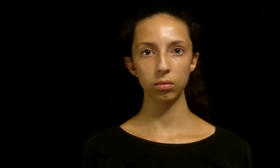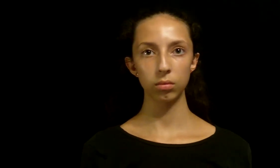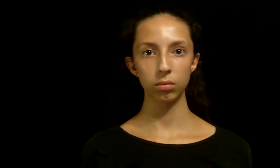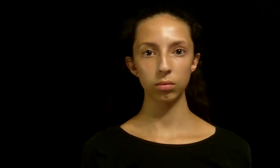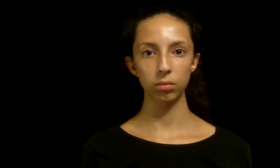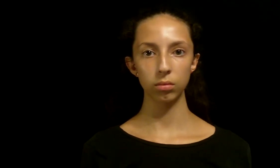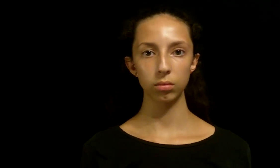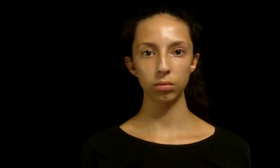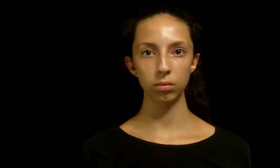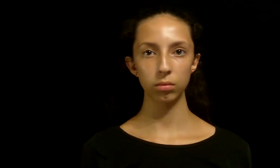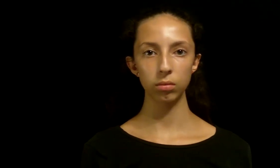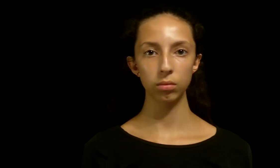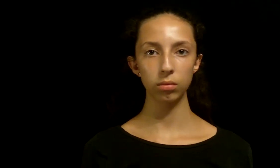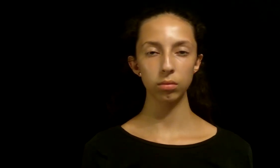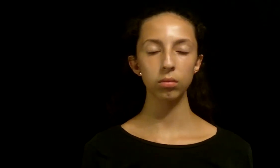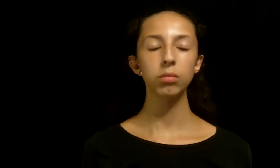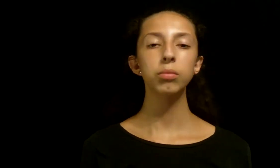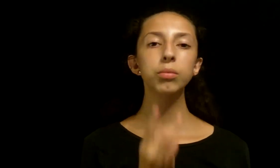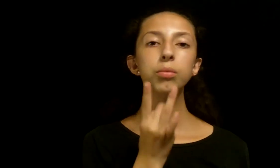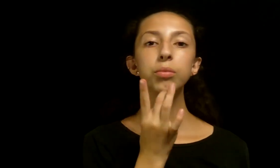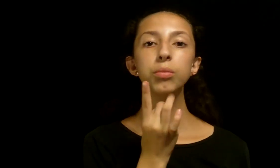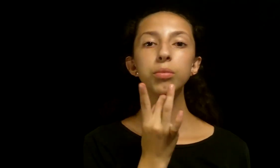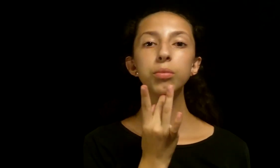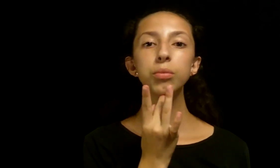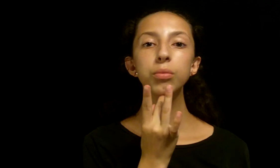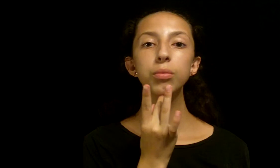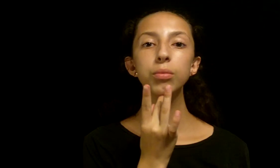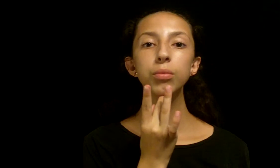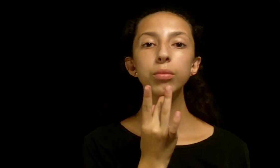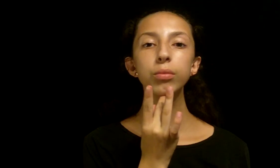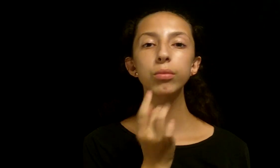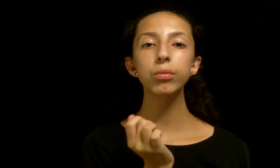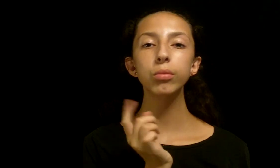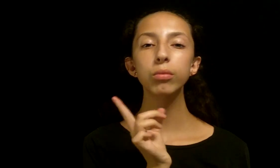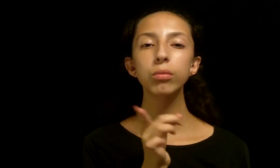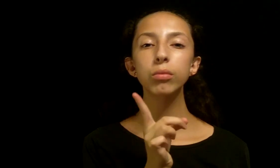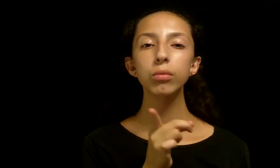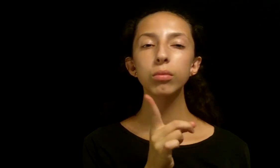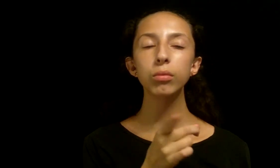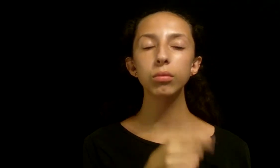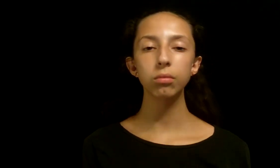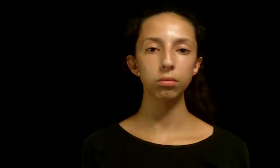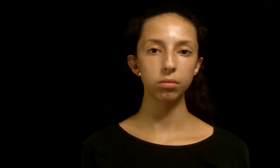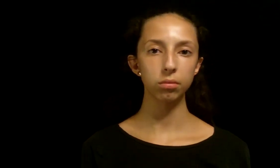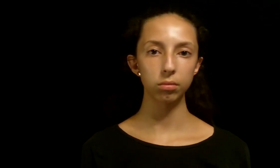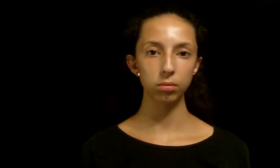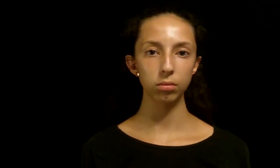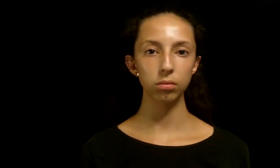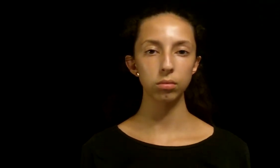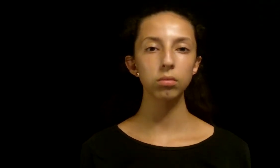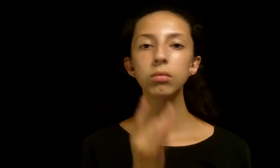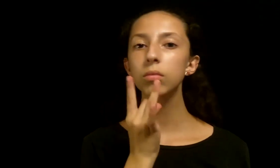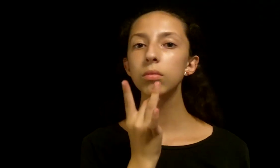Okay, other signs, light. We'll talk about that a whole lot more later, but just learn light for right now.